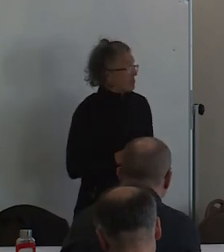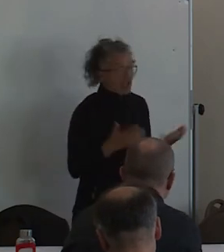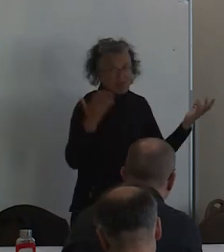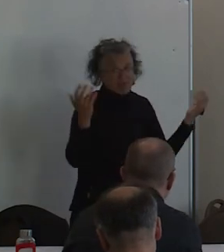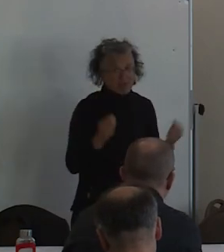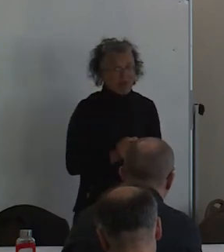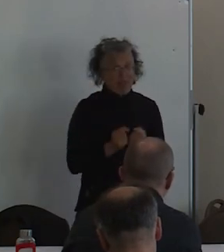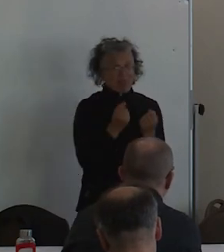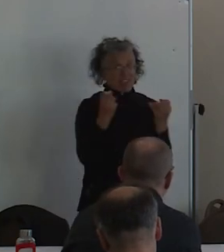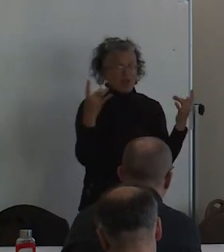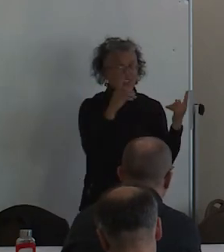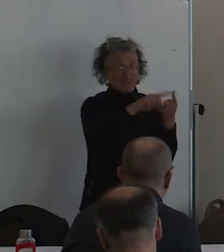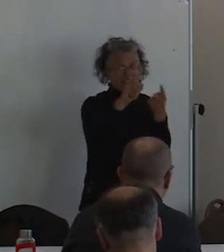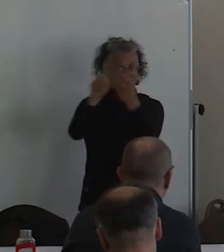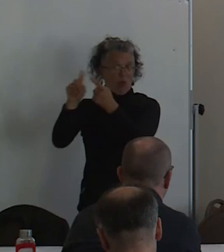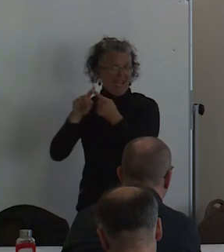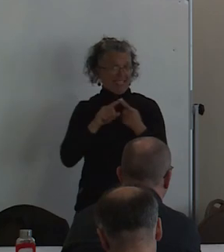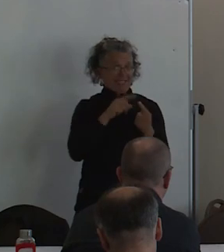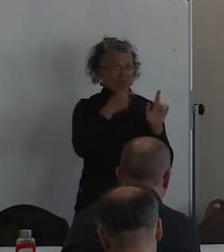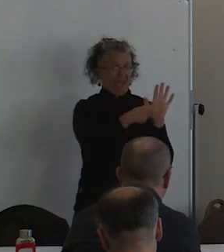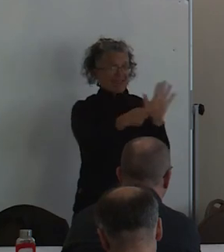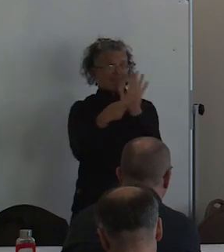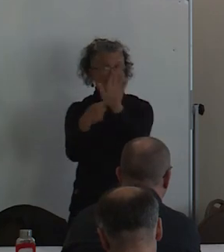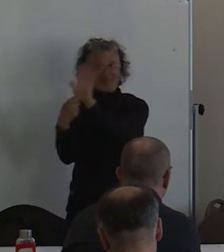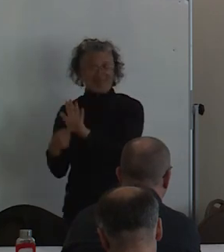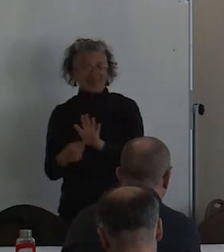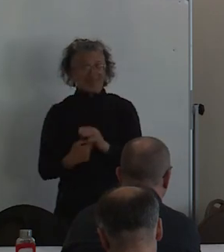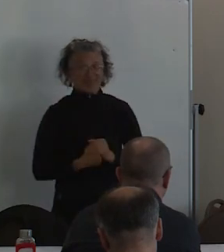Yeah, so there's lots of different ways, but yeah, any?